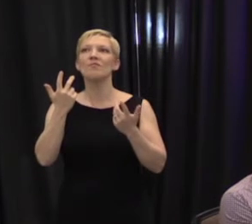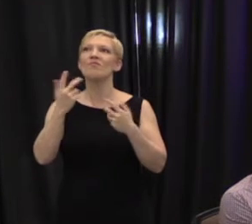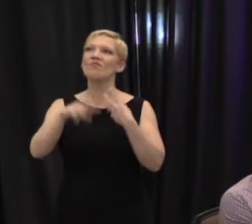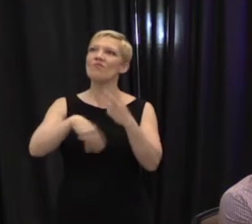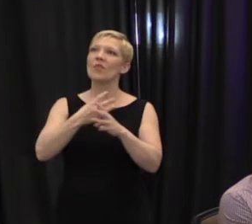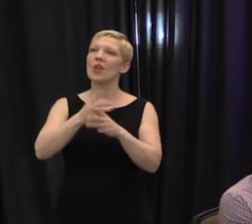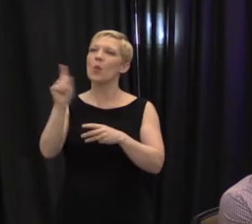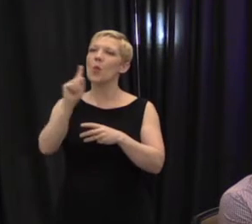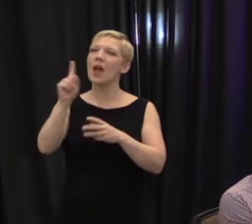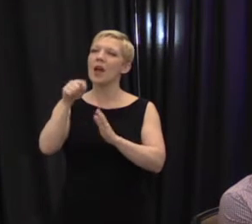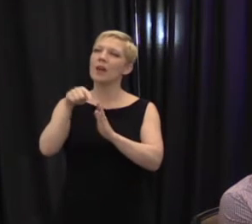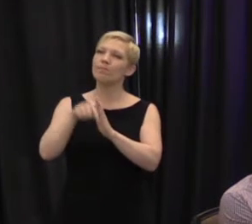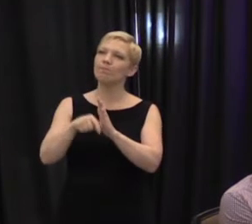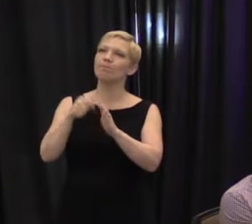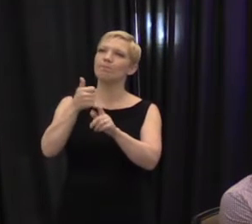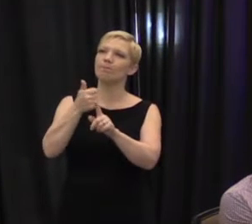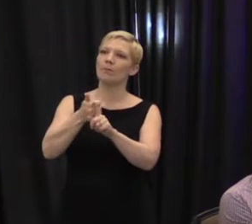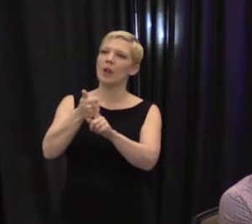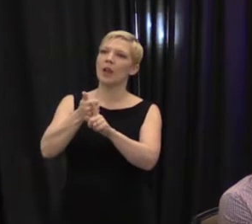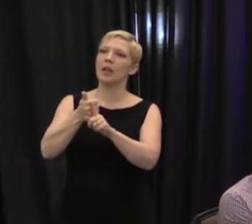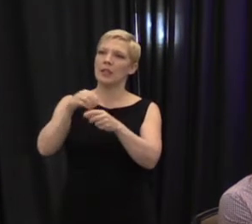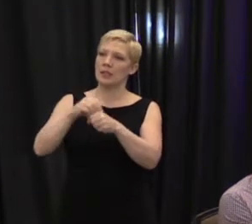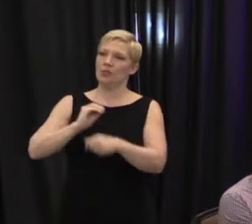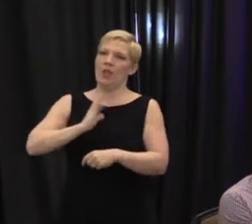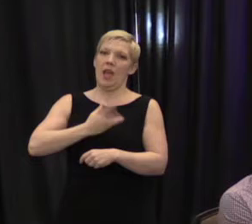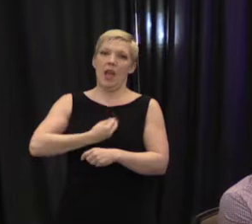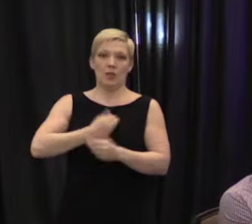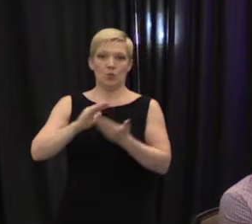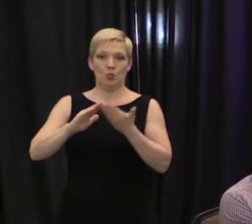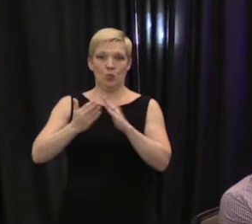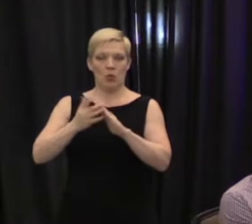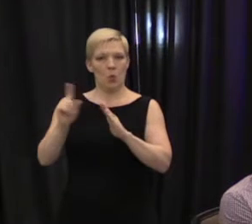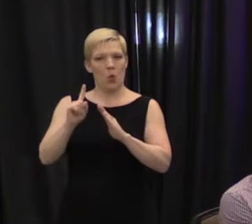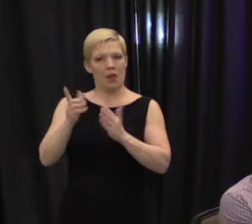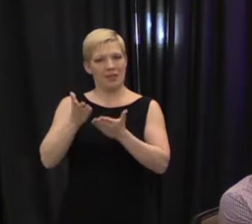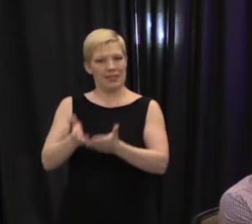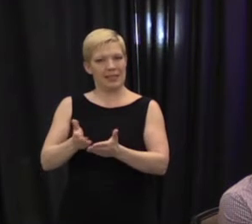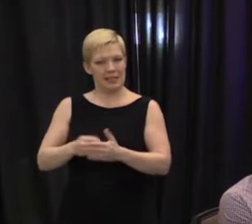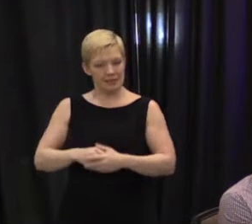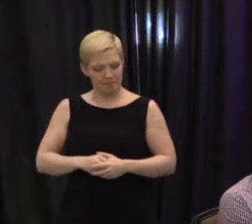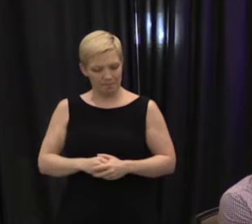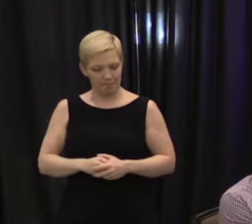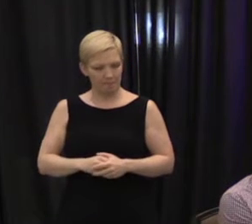world in which suicide, and particularly in the trans community, exists. I'm also the